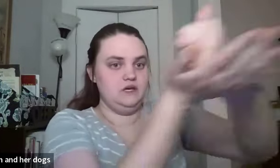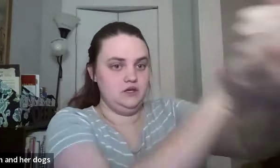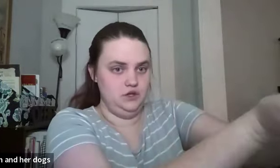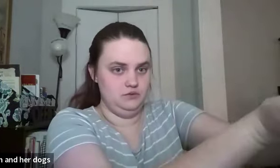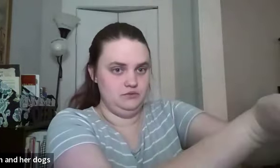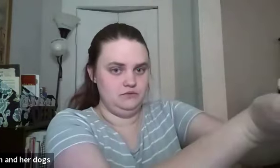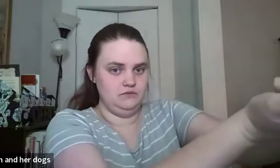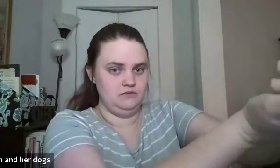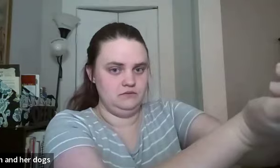helping you.